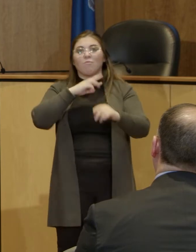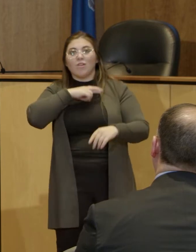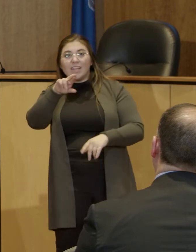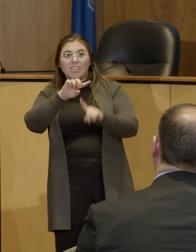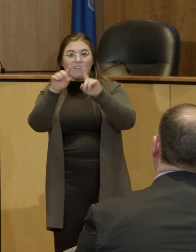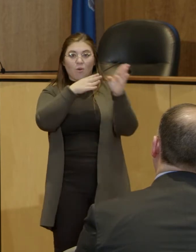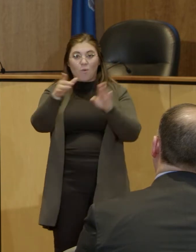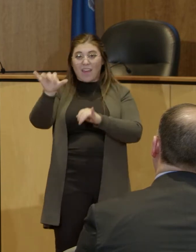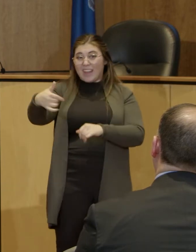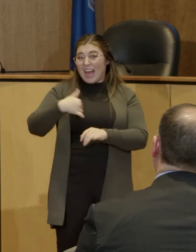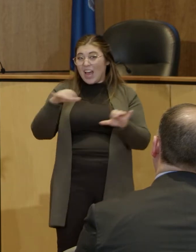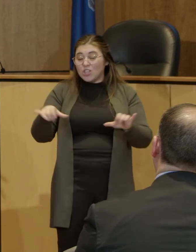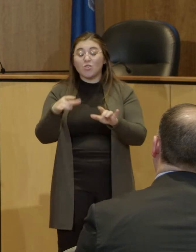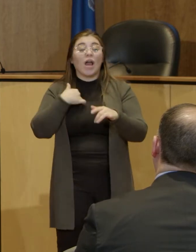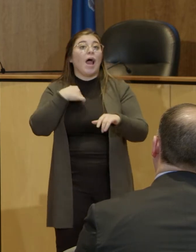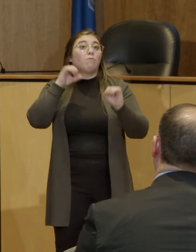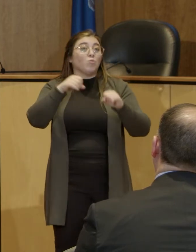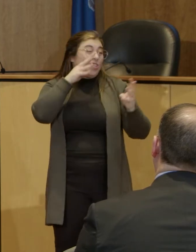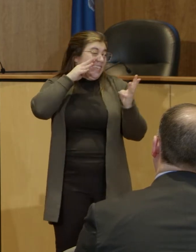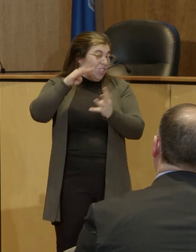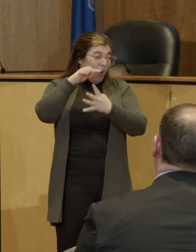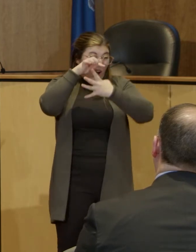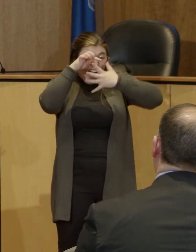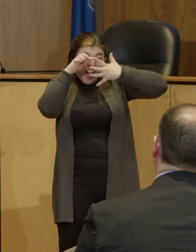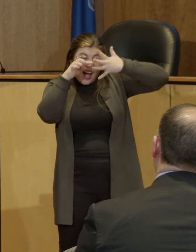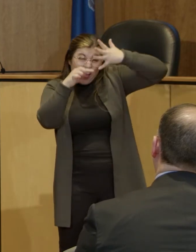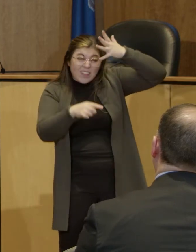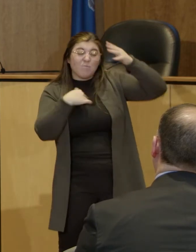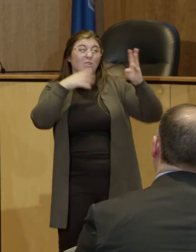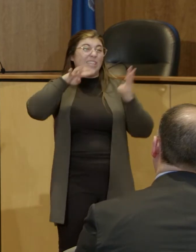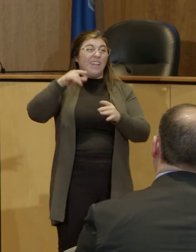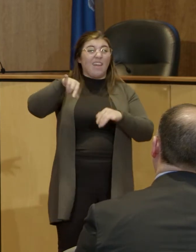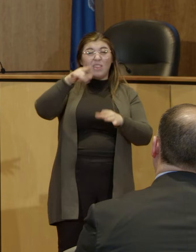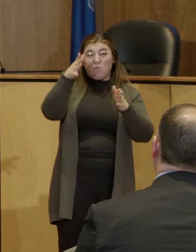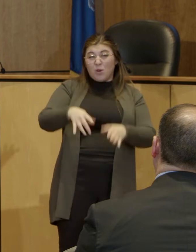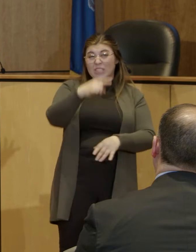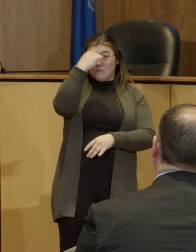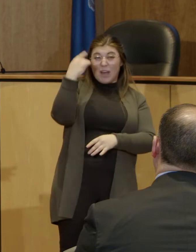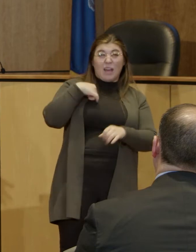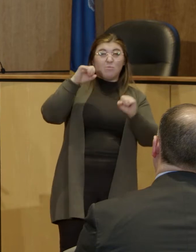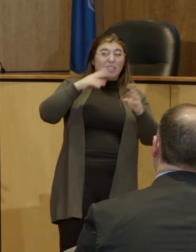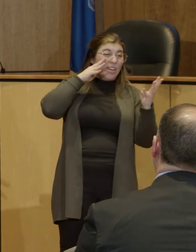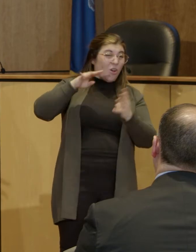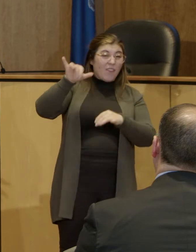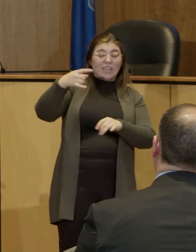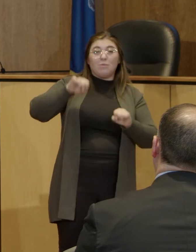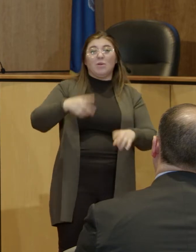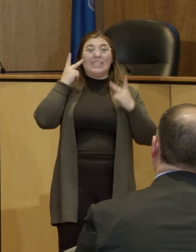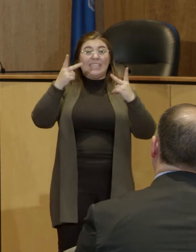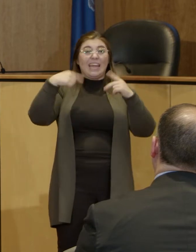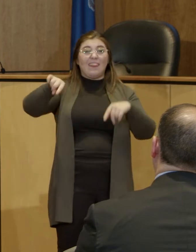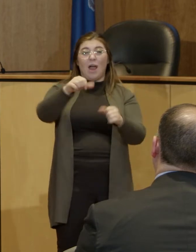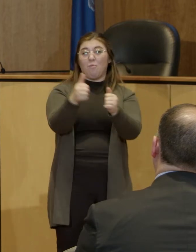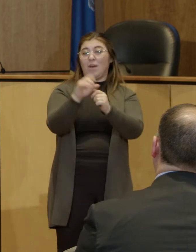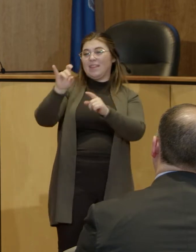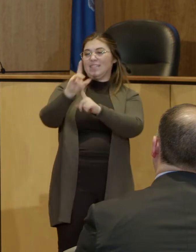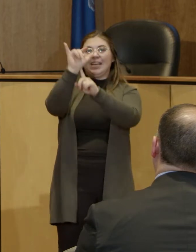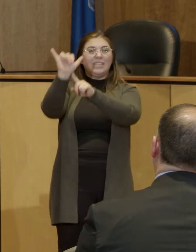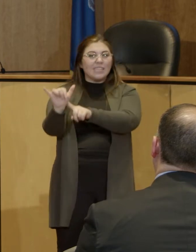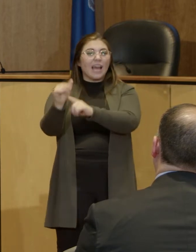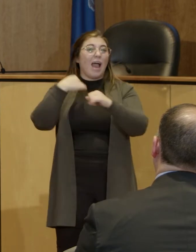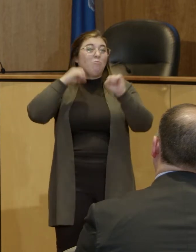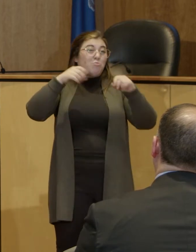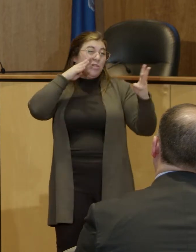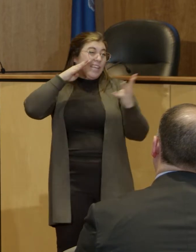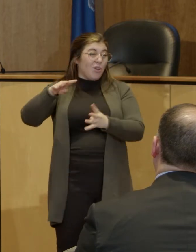I do. I'm supposed to ignore the fact that a person is Black in order to see them with dignity. I'm supposed to